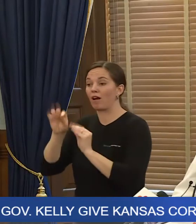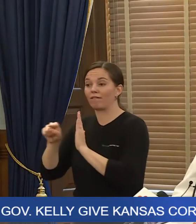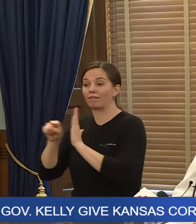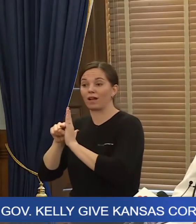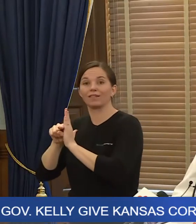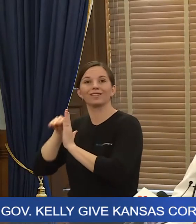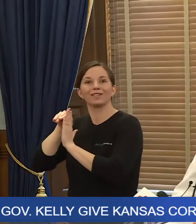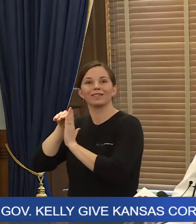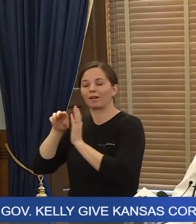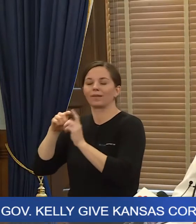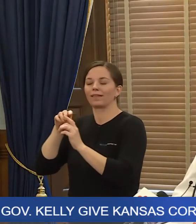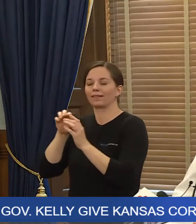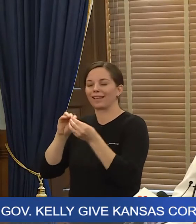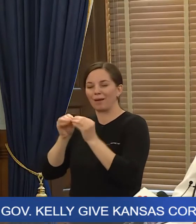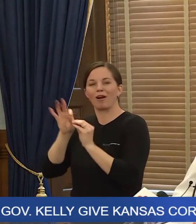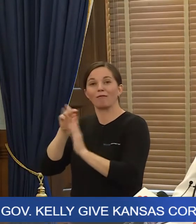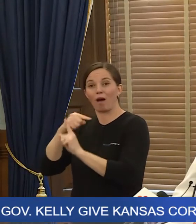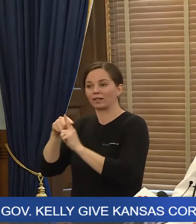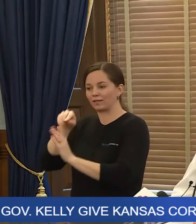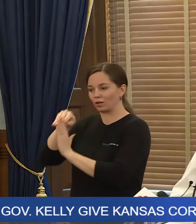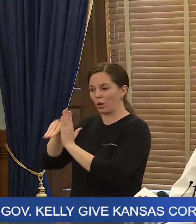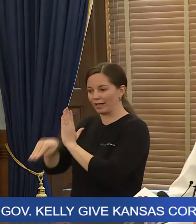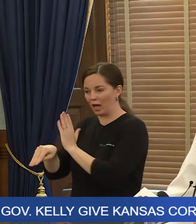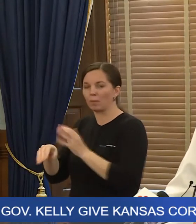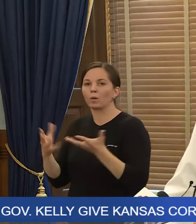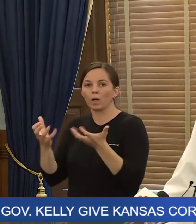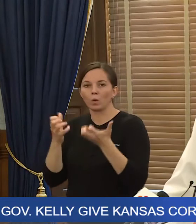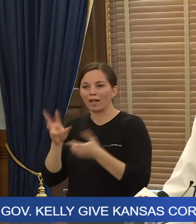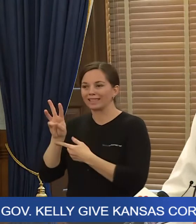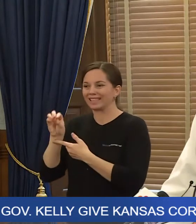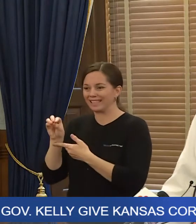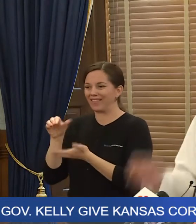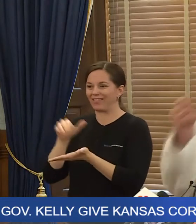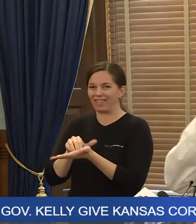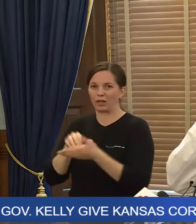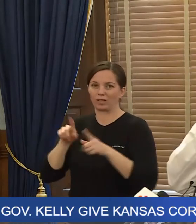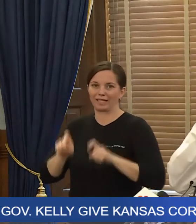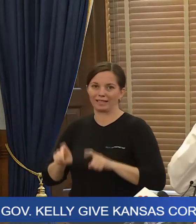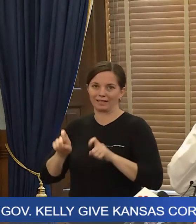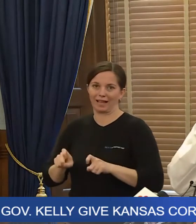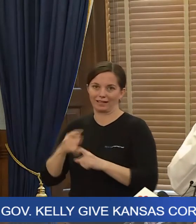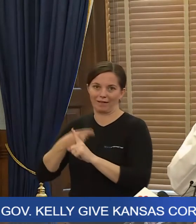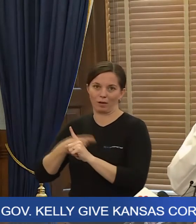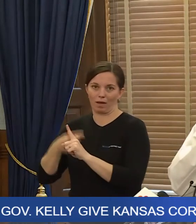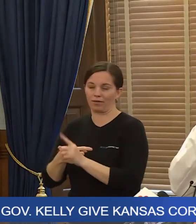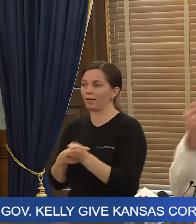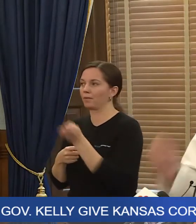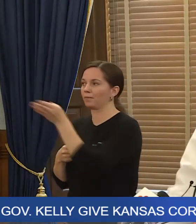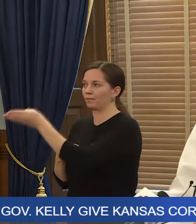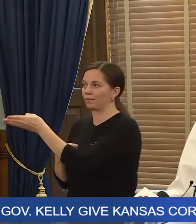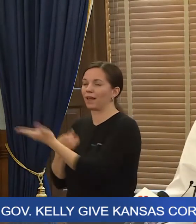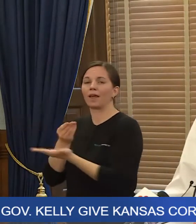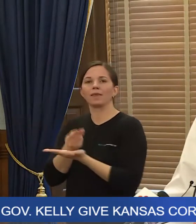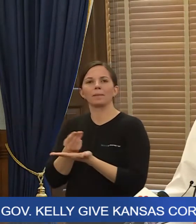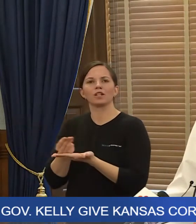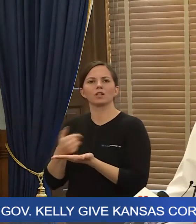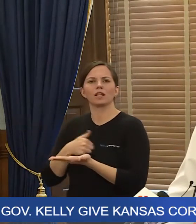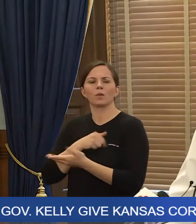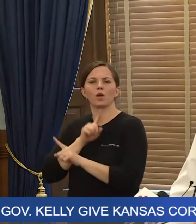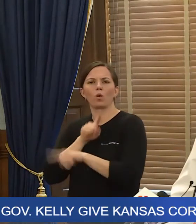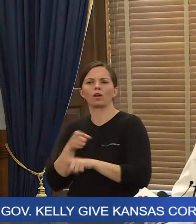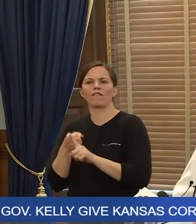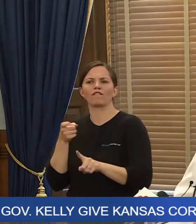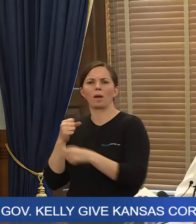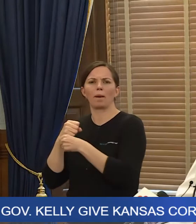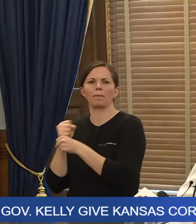we are targeting 60,000 tests a month. Are the materials that we had ordered from a manufacturer,